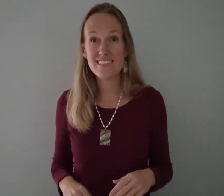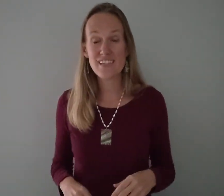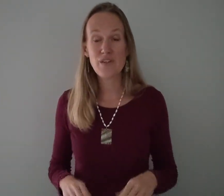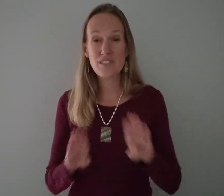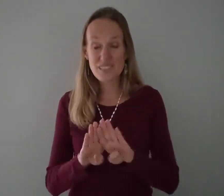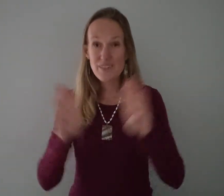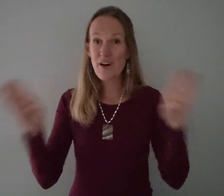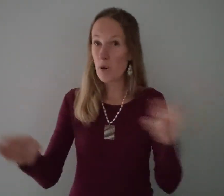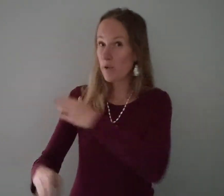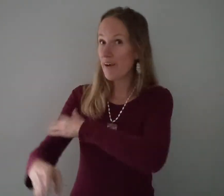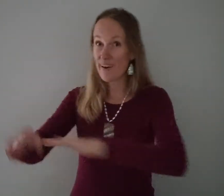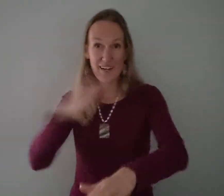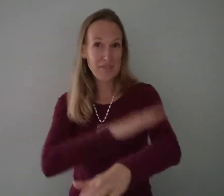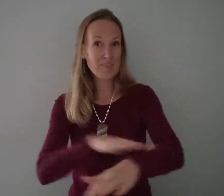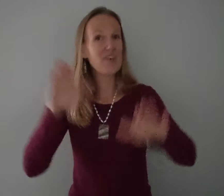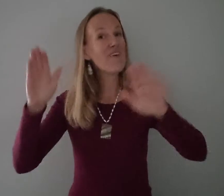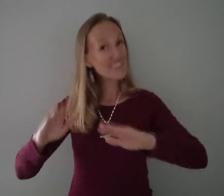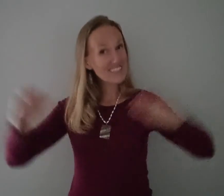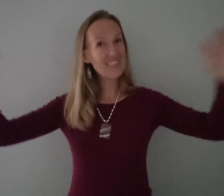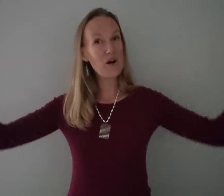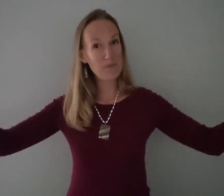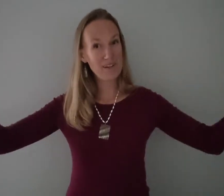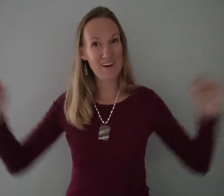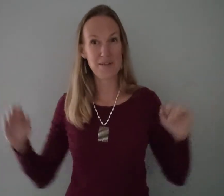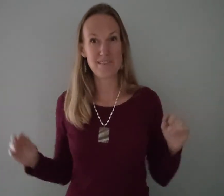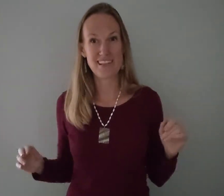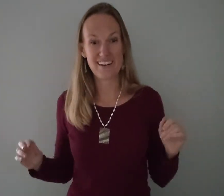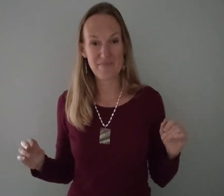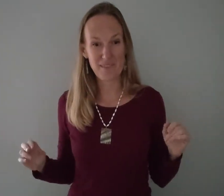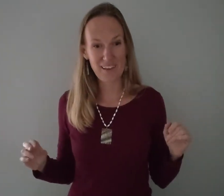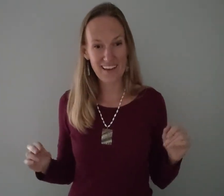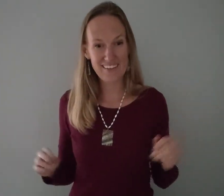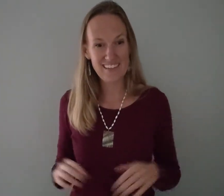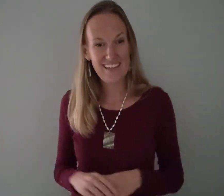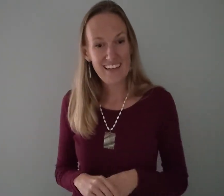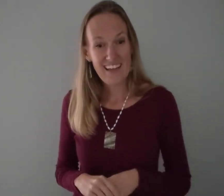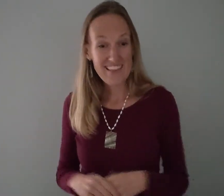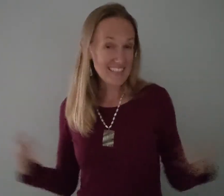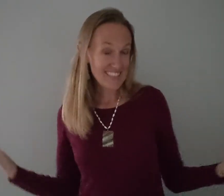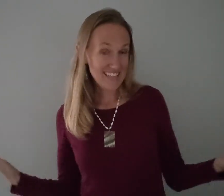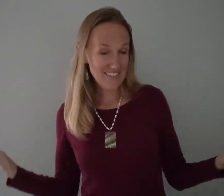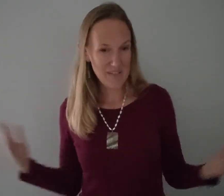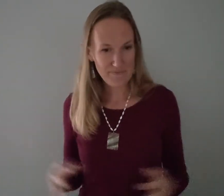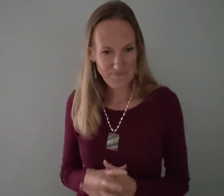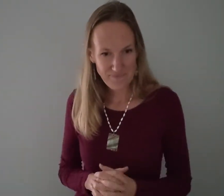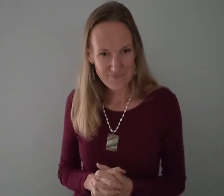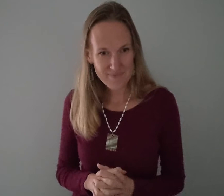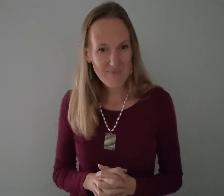you can do open arms or just open your arms there, okay? And that's the end of it.